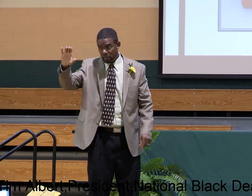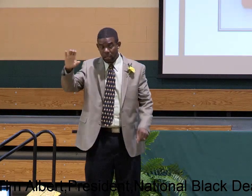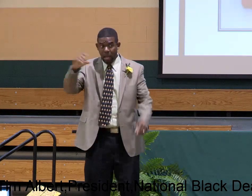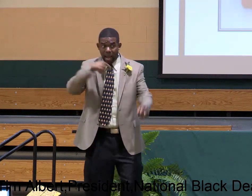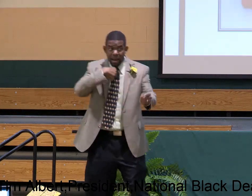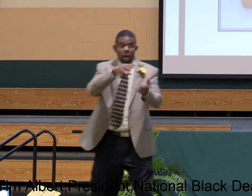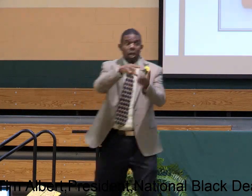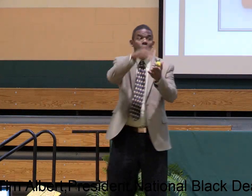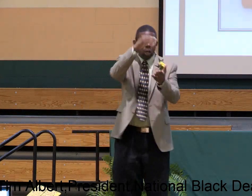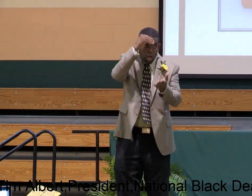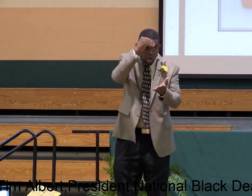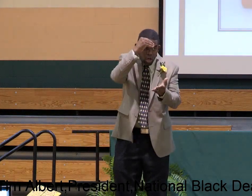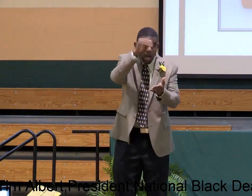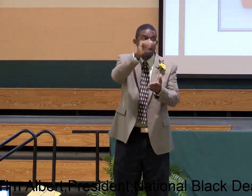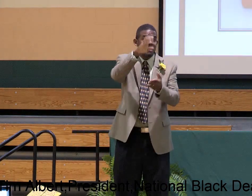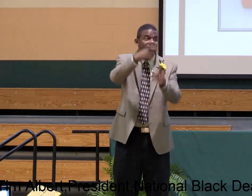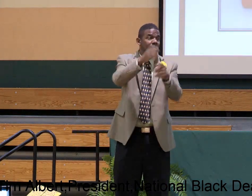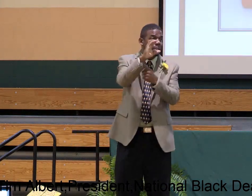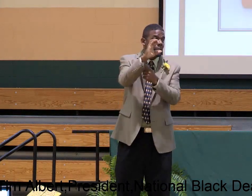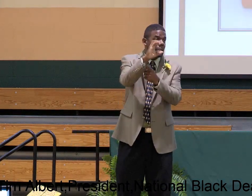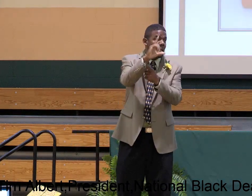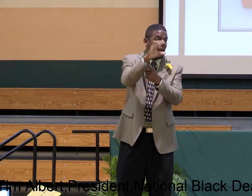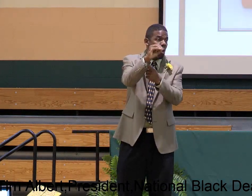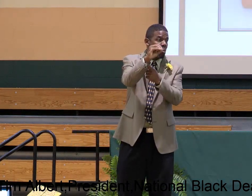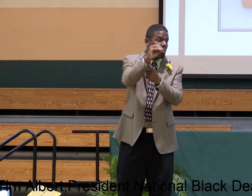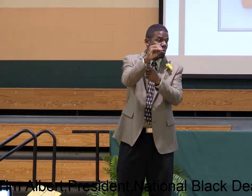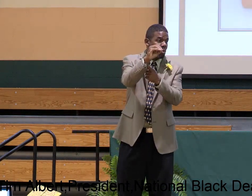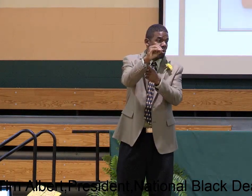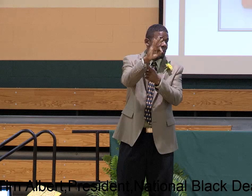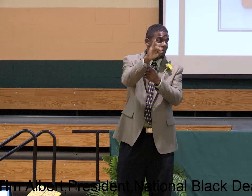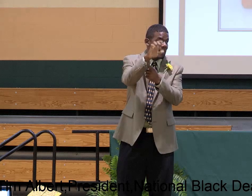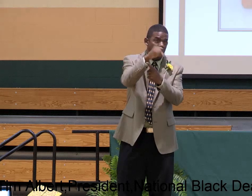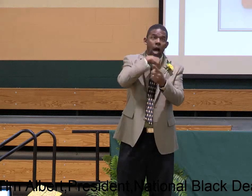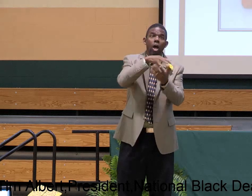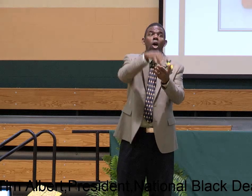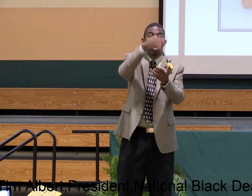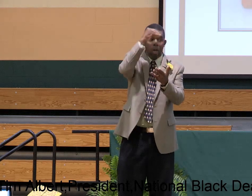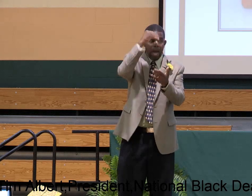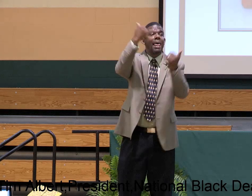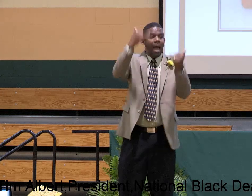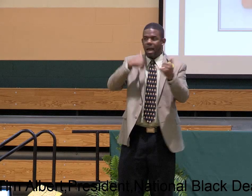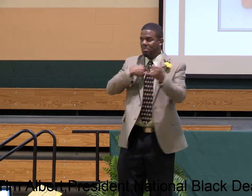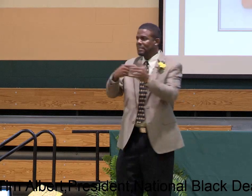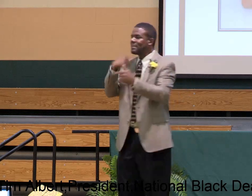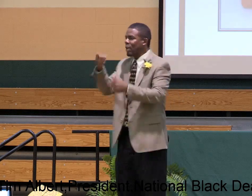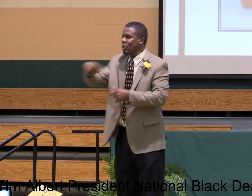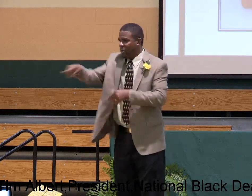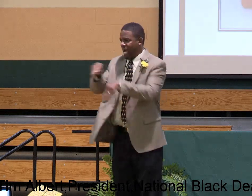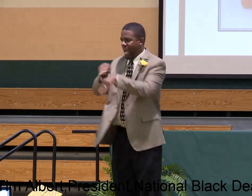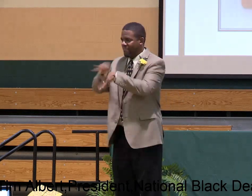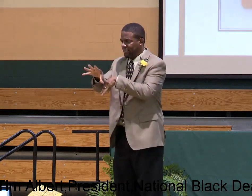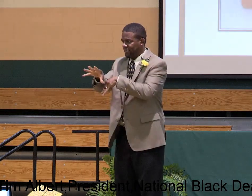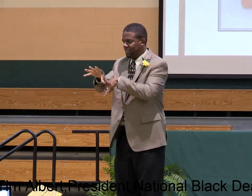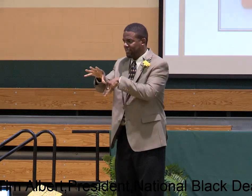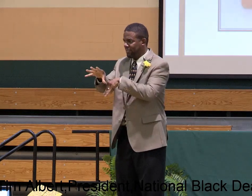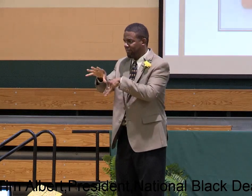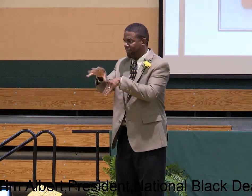Now, we've got some ABCs here. Now, I learned some ABCs from Cleo Fields, and I'm about to share those ABCs with